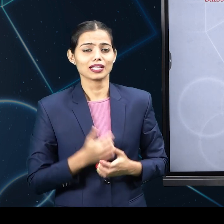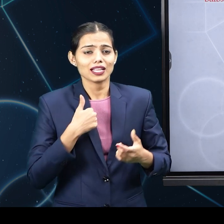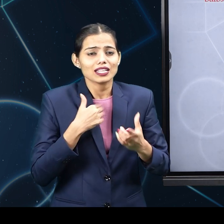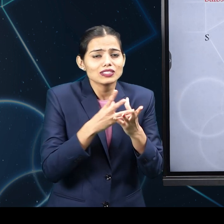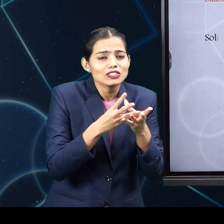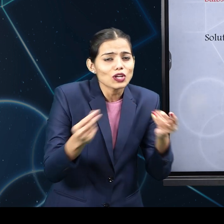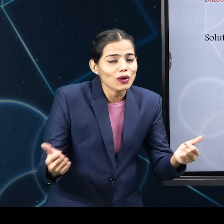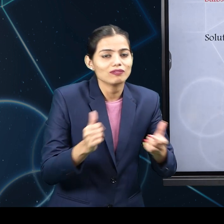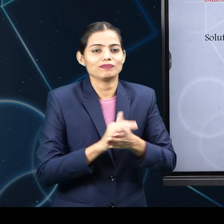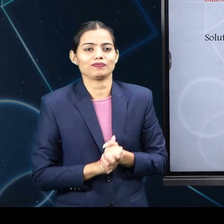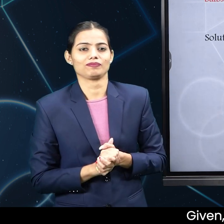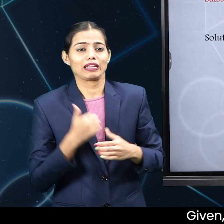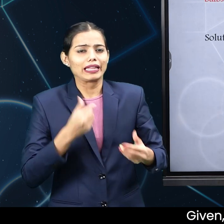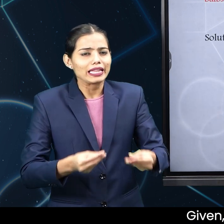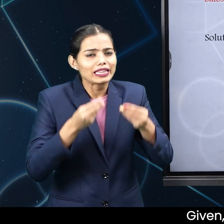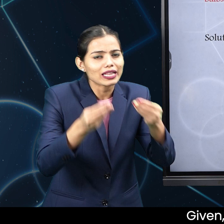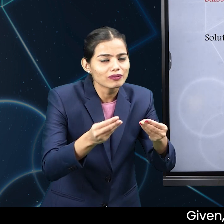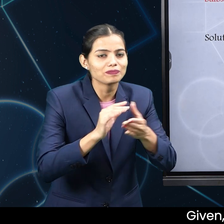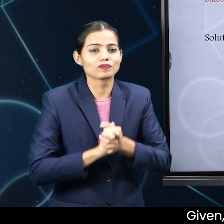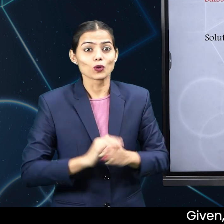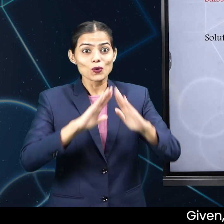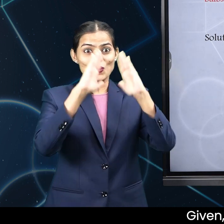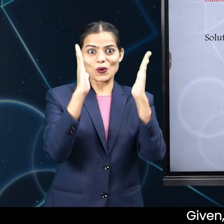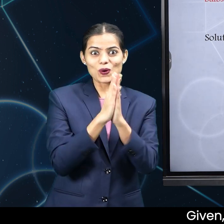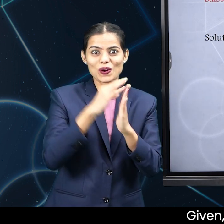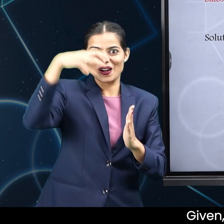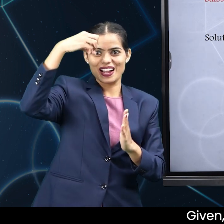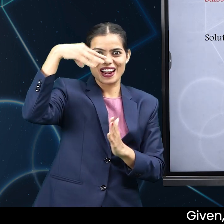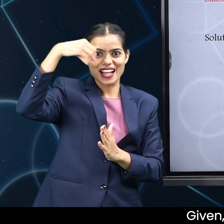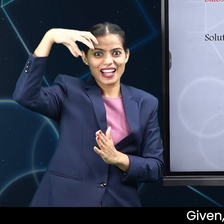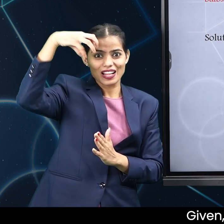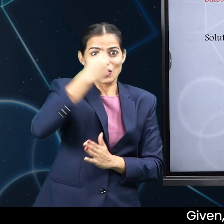Solution. Given total number of bulbs is equal to 20.